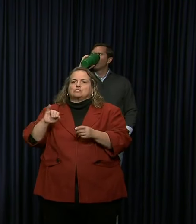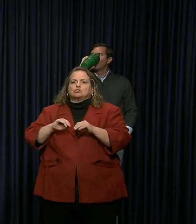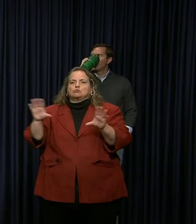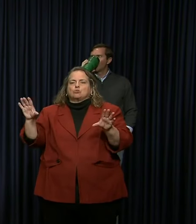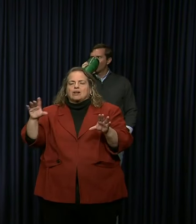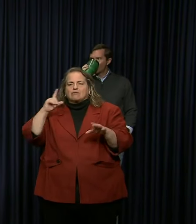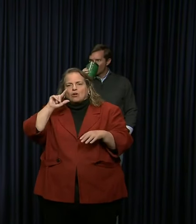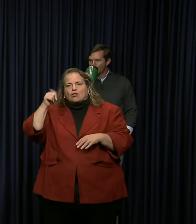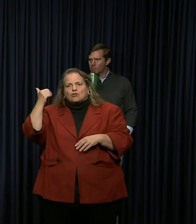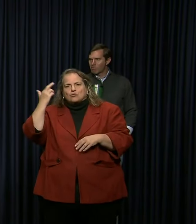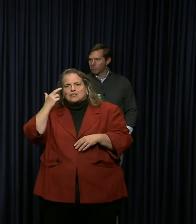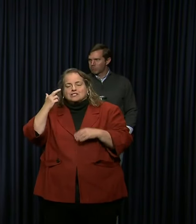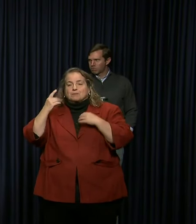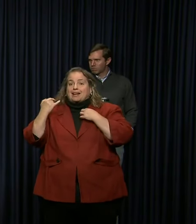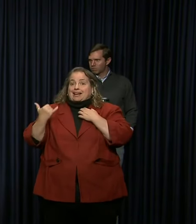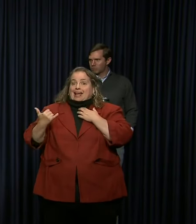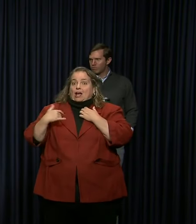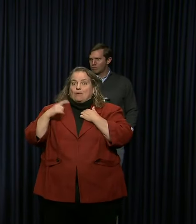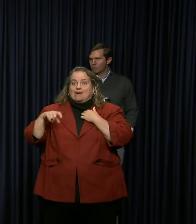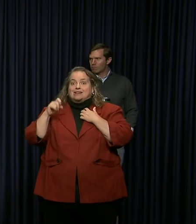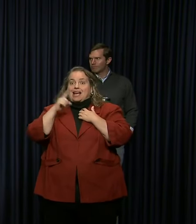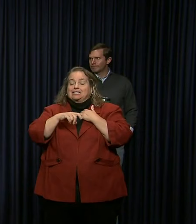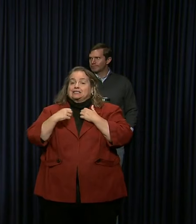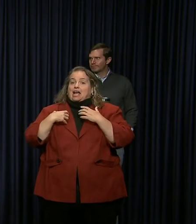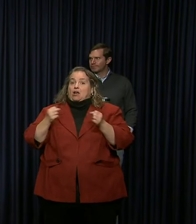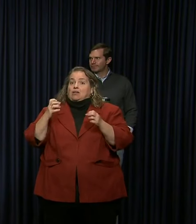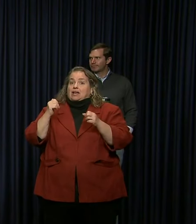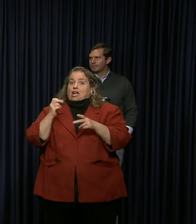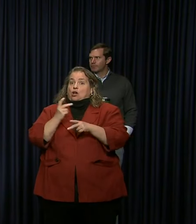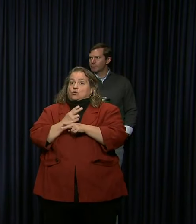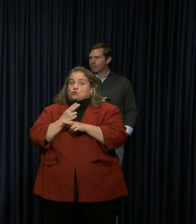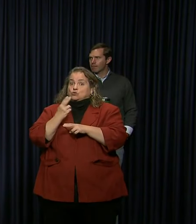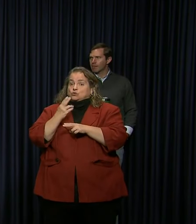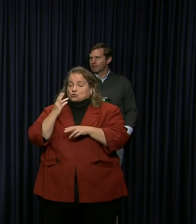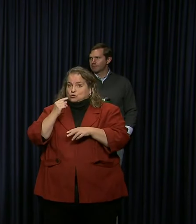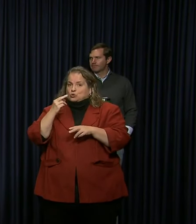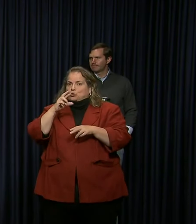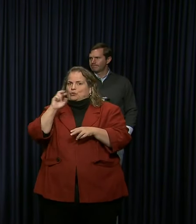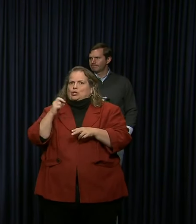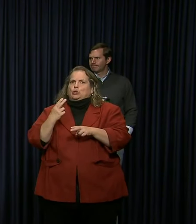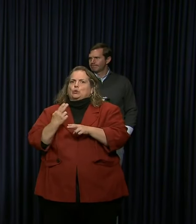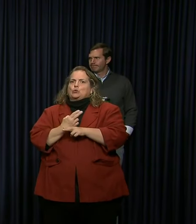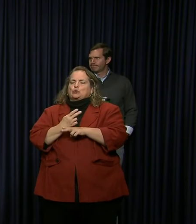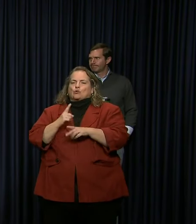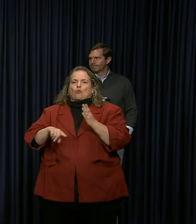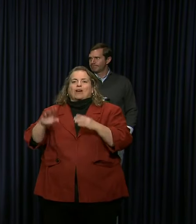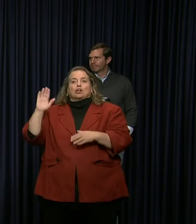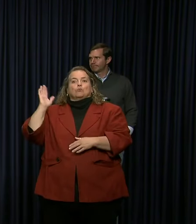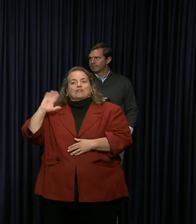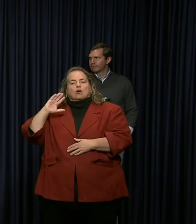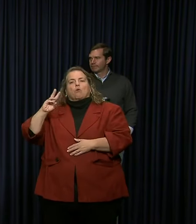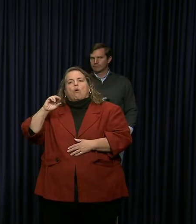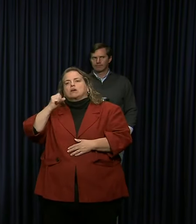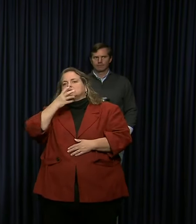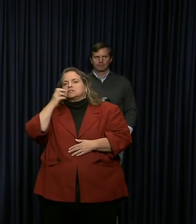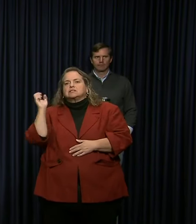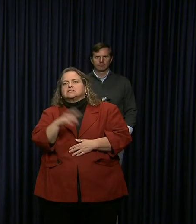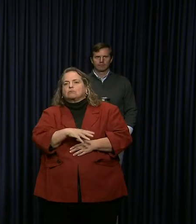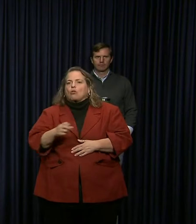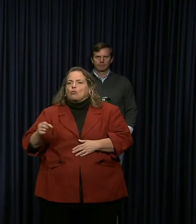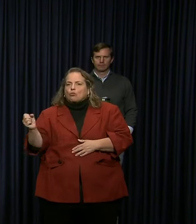other causes, but we've now had to ask healthcare facilities to reuse what were previously disposable items. So for